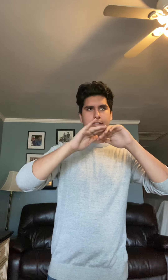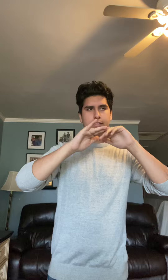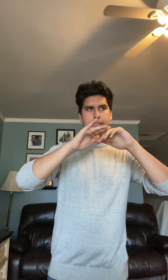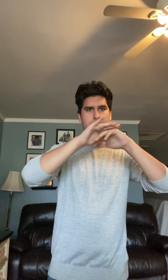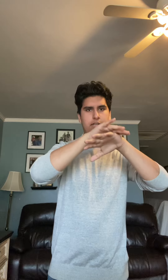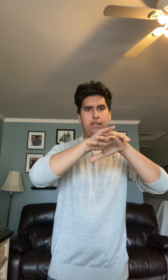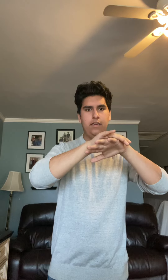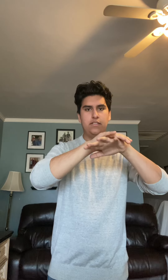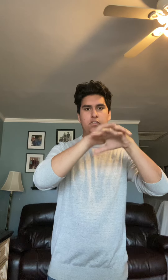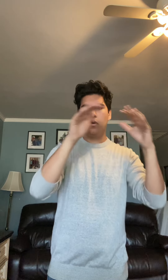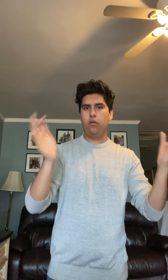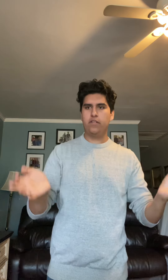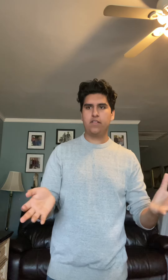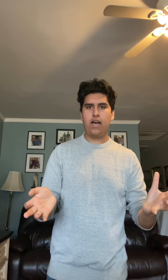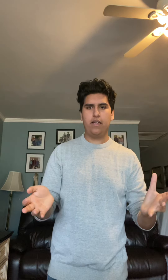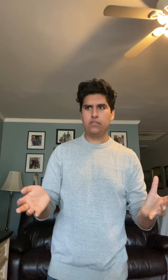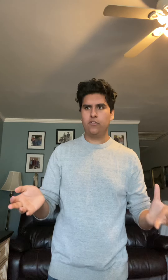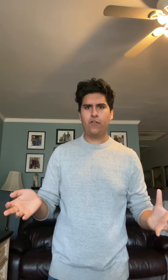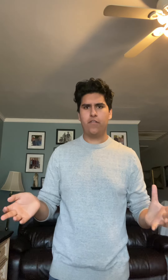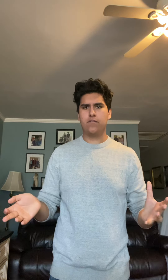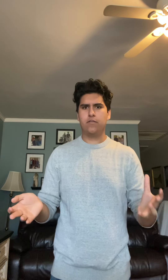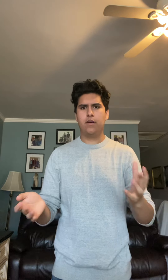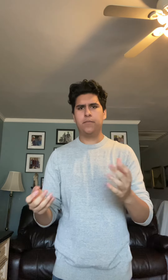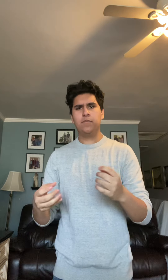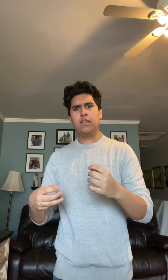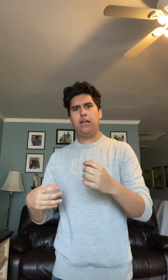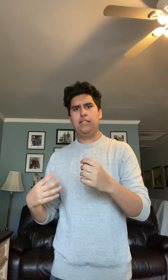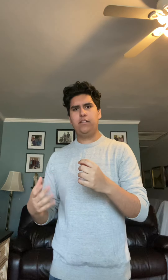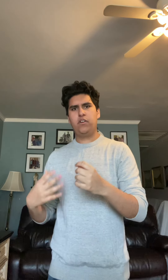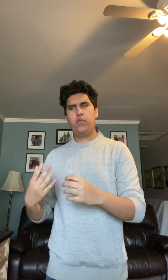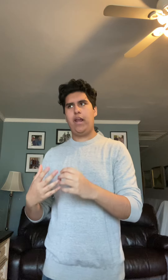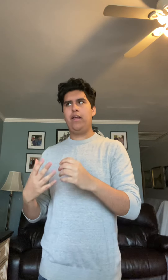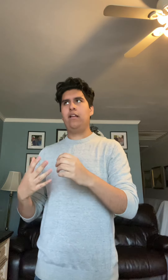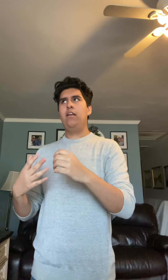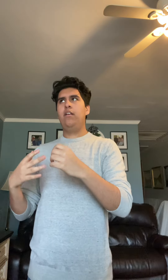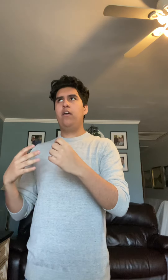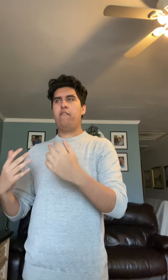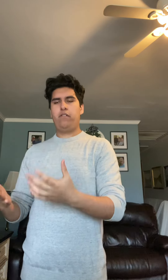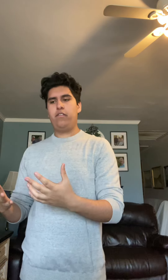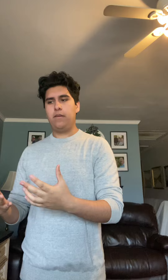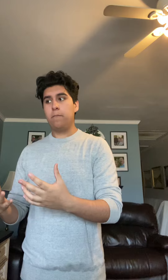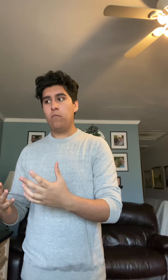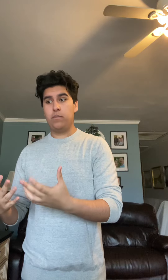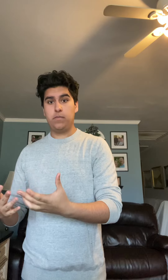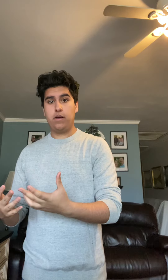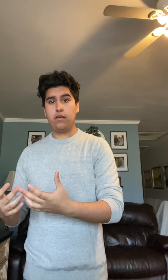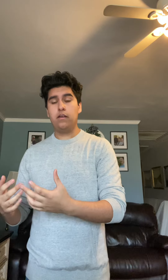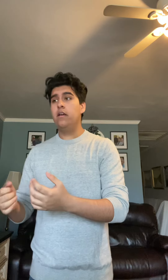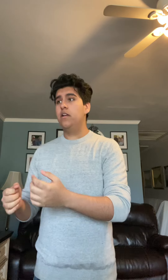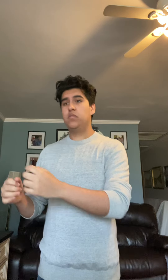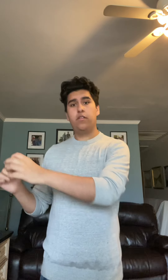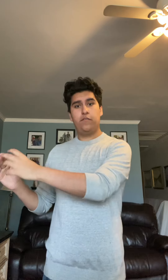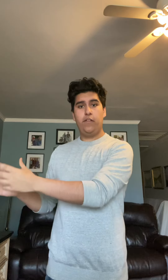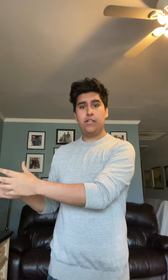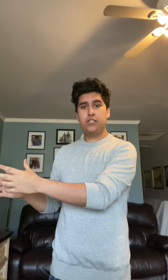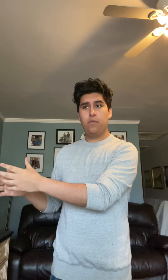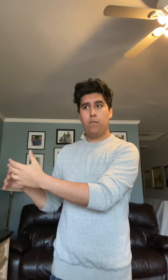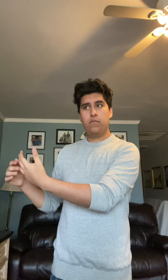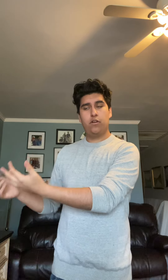his skull the sky, and so forth and so on. As they were creating everything from his body, some of the flesh started to